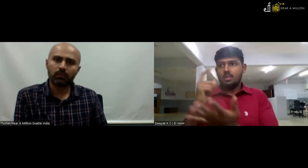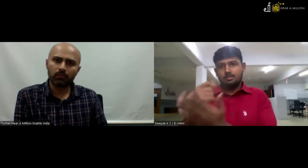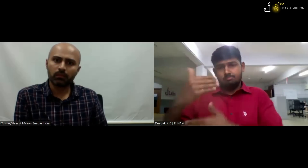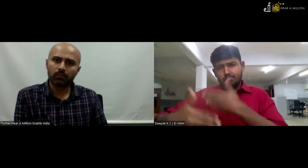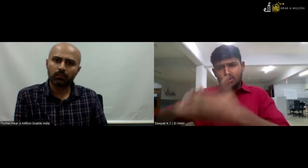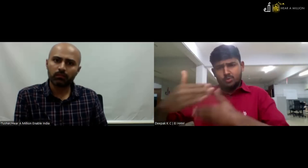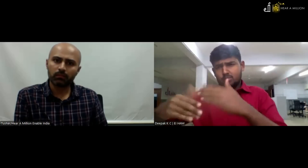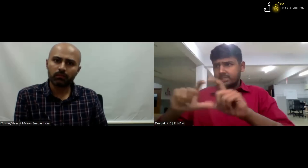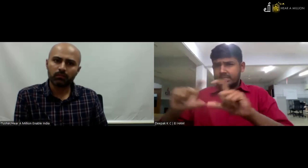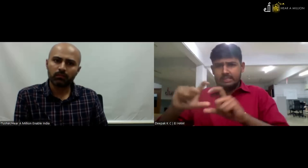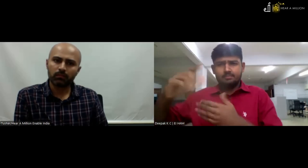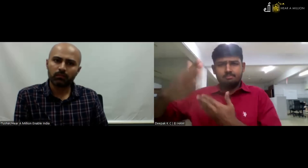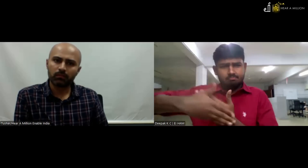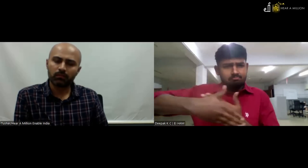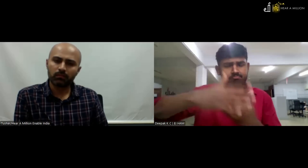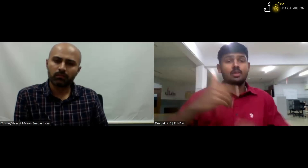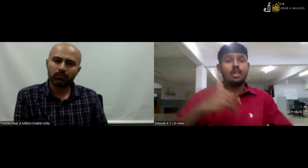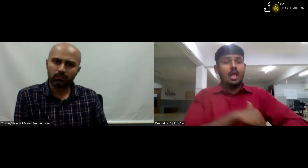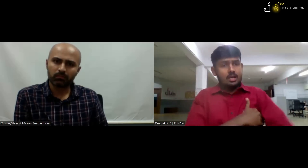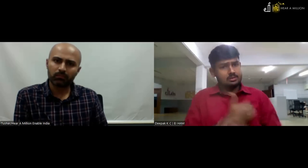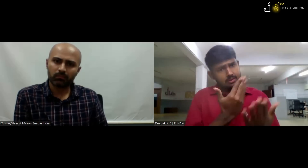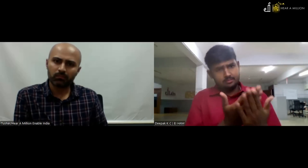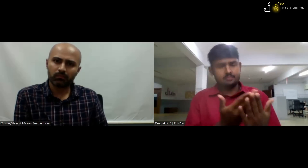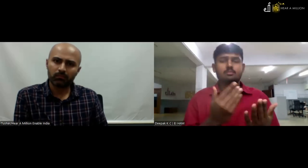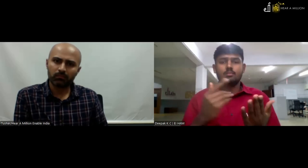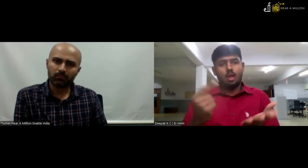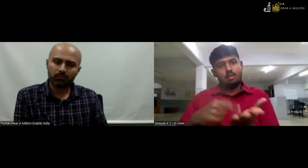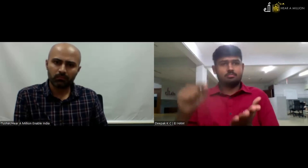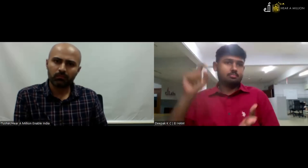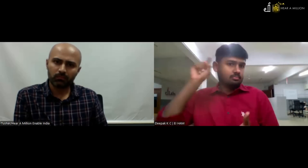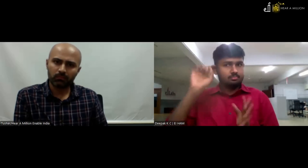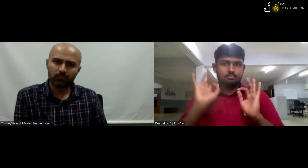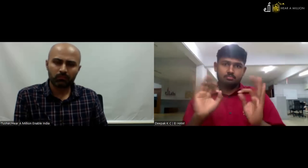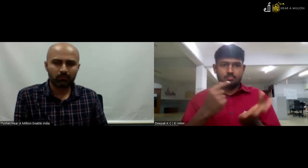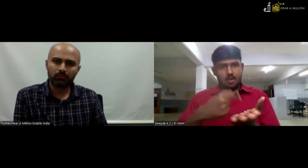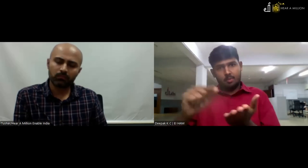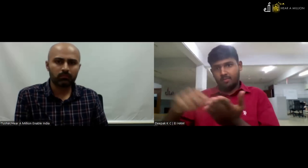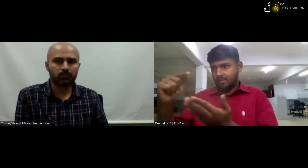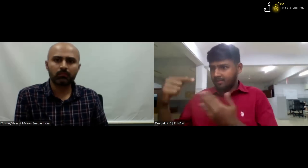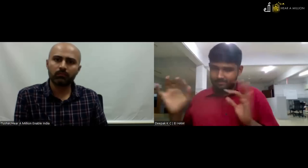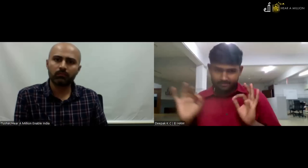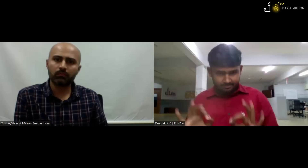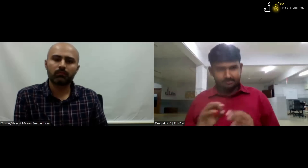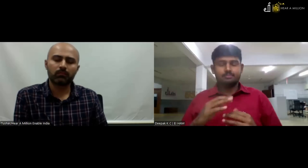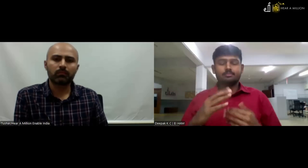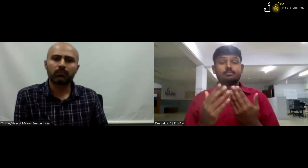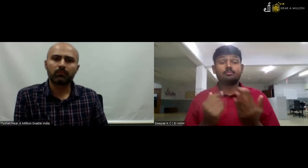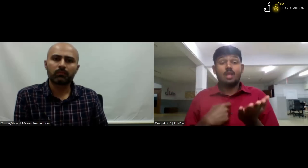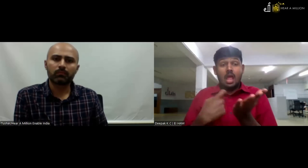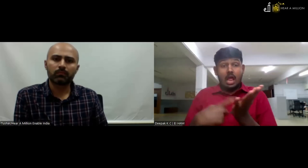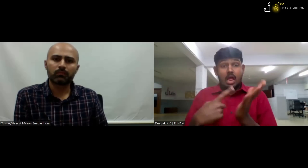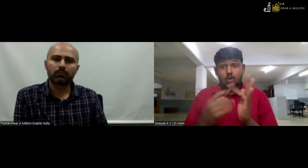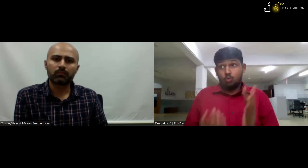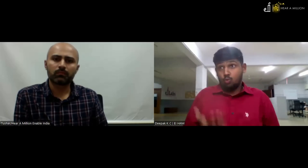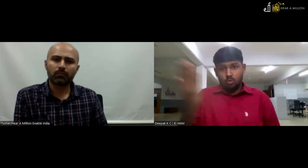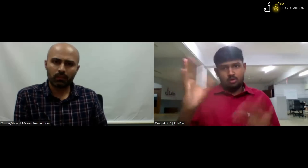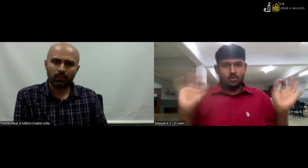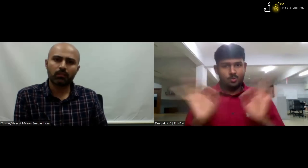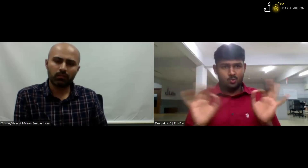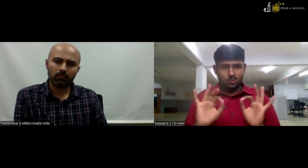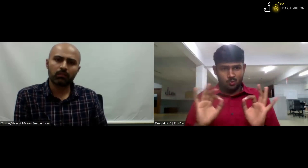I get another new hearing aid from a friend of mine, and I go to the agent again, get all the documents, get my hearing aid,